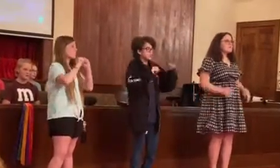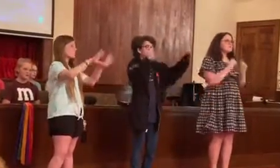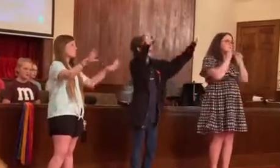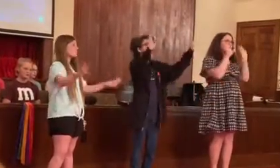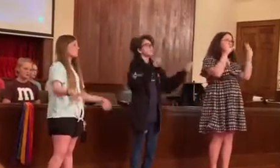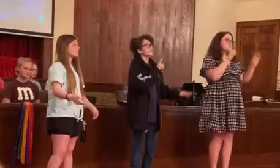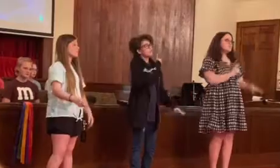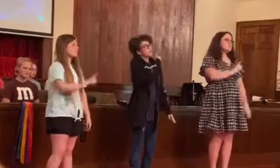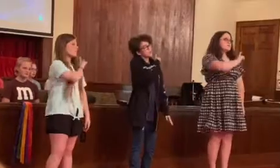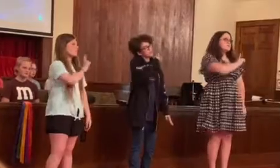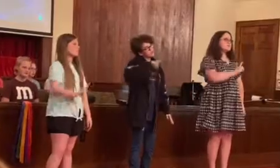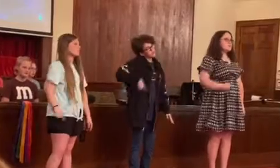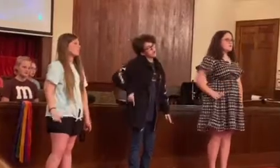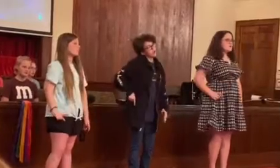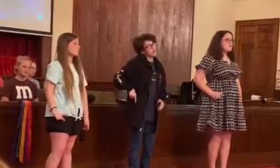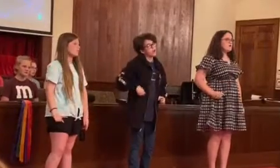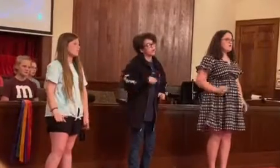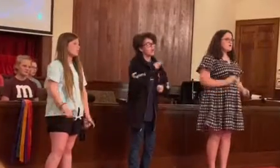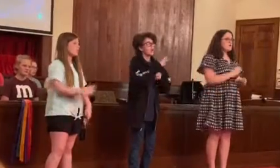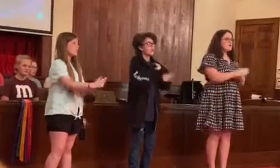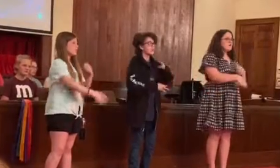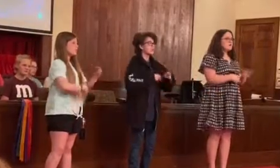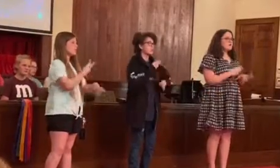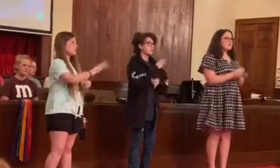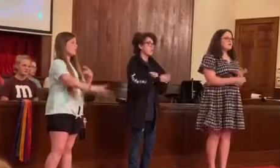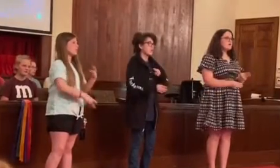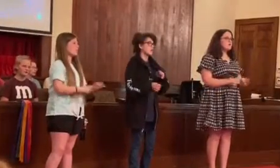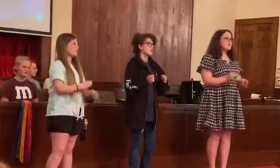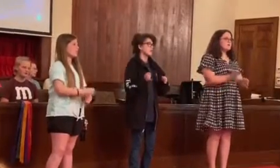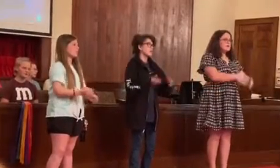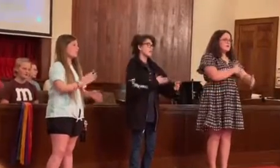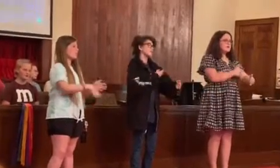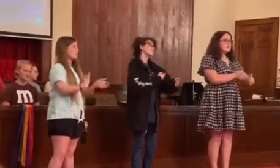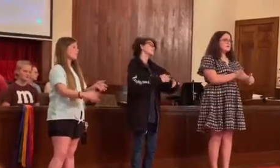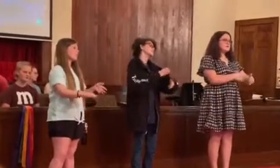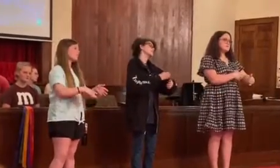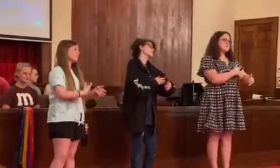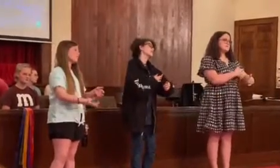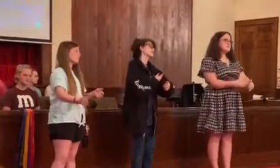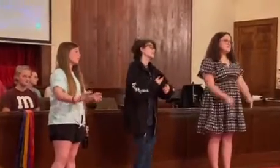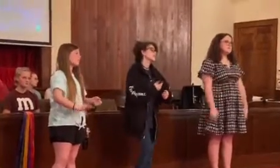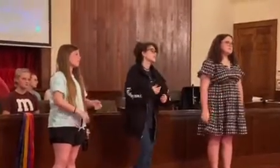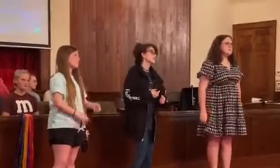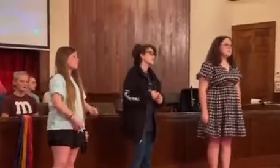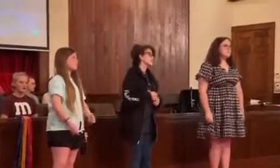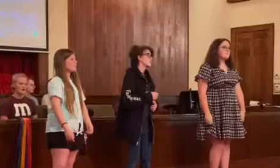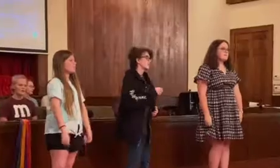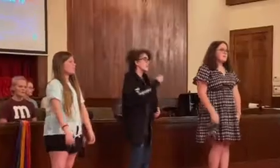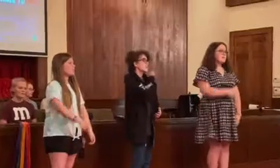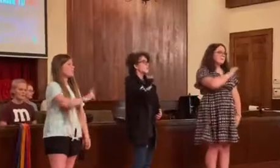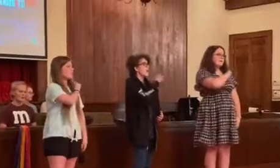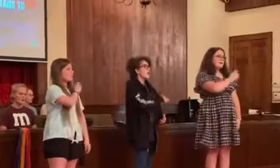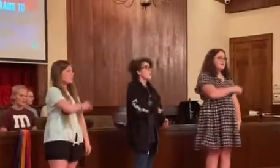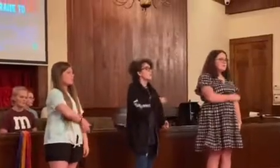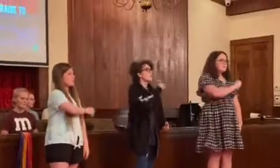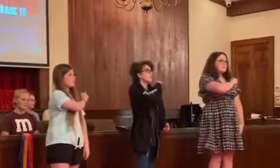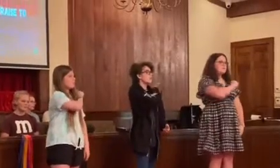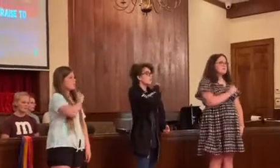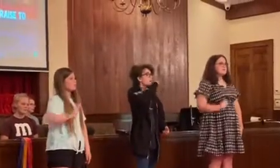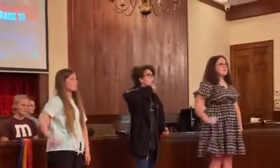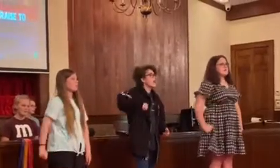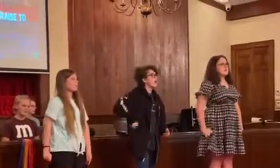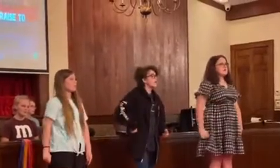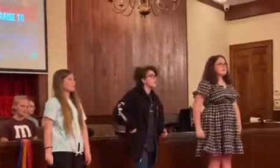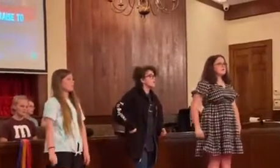Shout to the Lord of all the earth, let us see Father